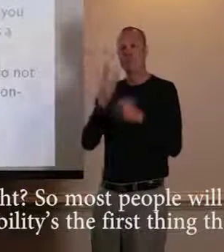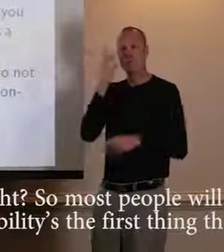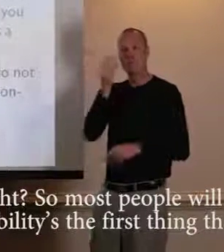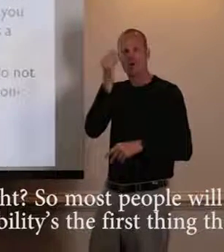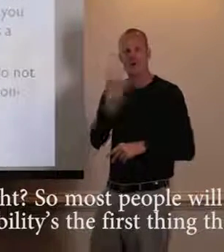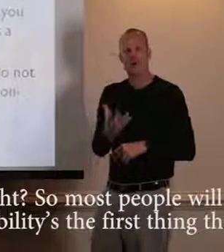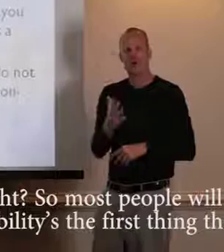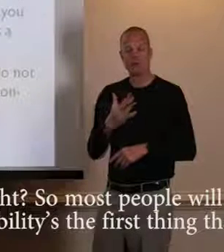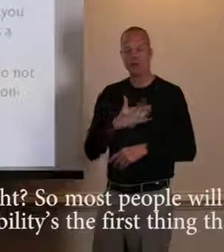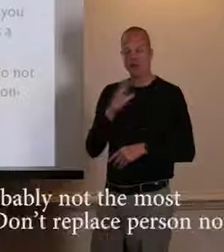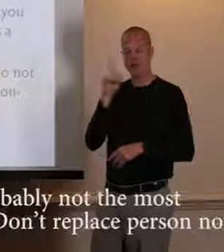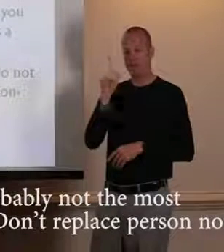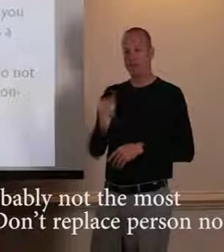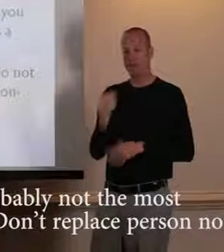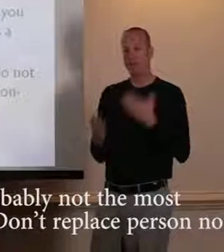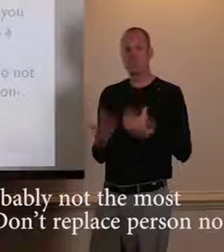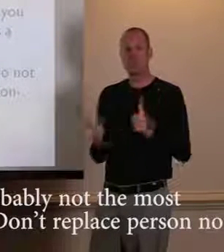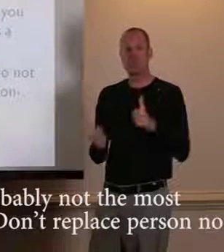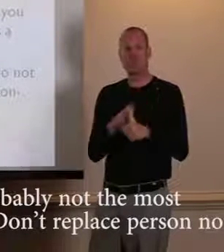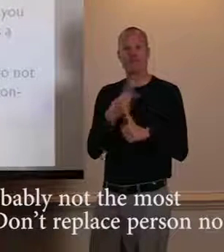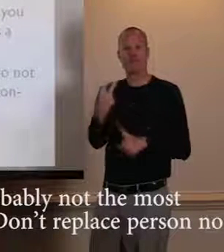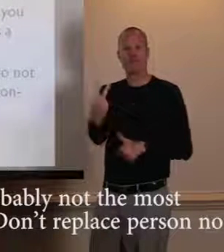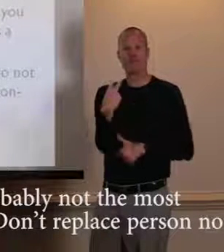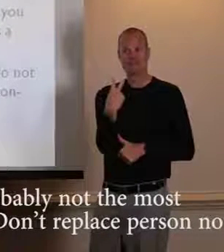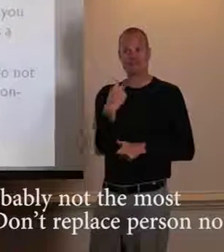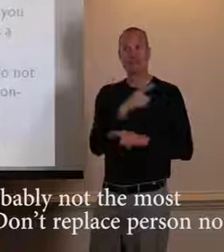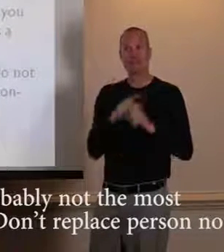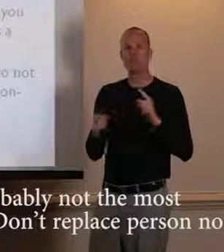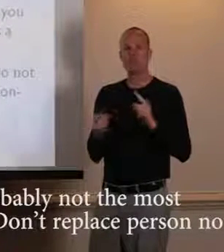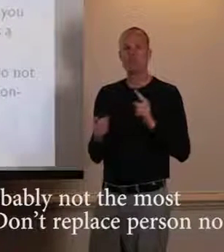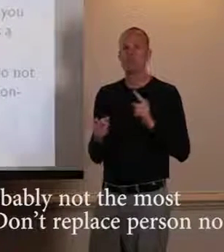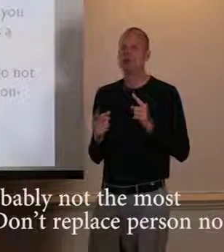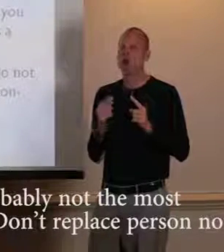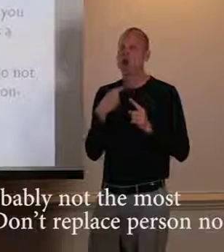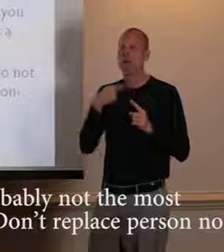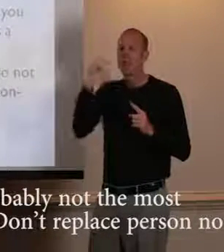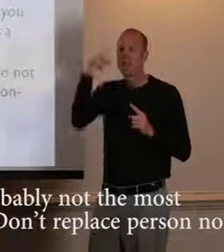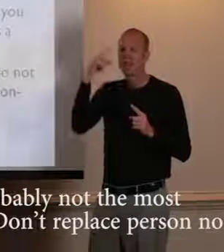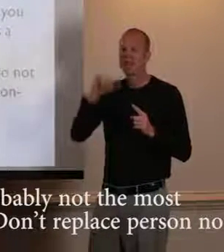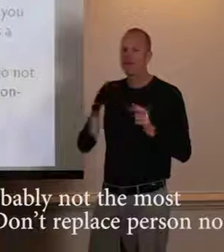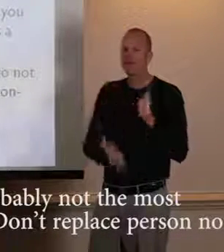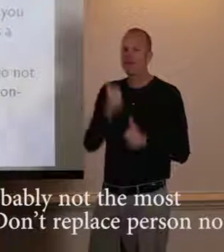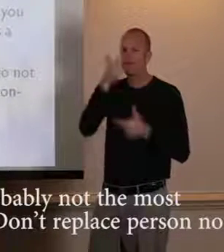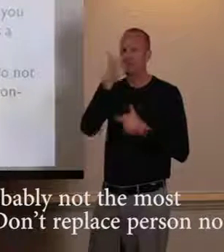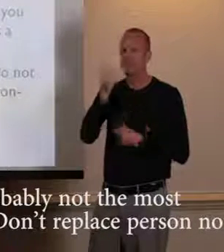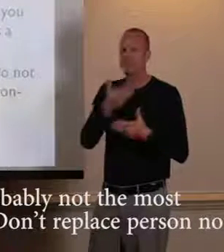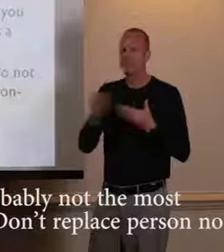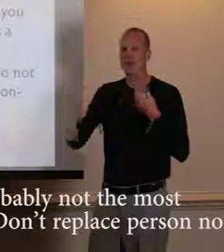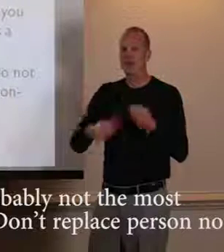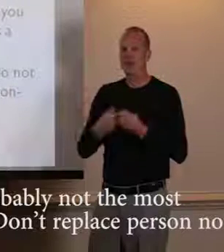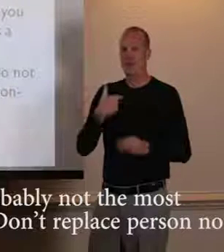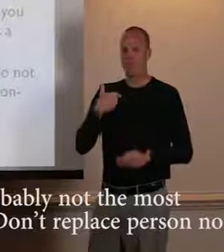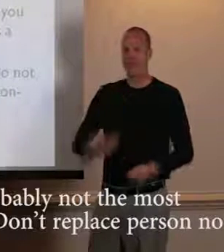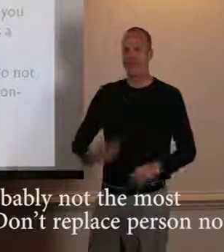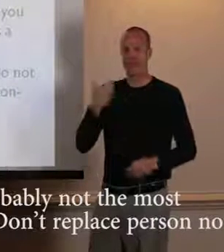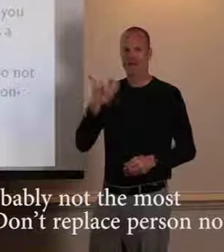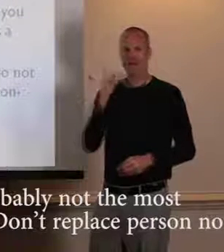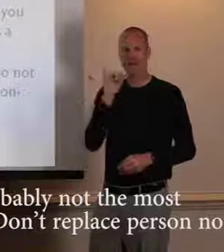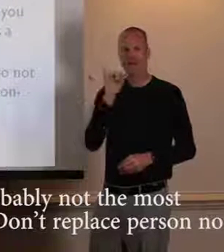my disability is the first thing that you see about me, but it's probably not the most interesting thing about me. Don't replace person nouns